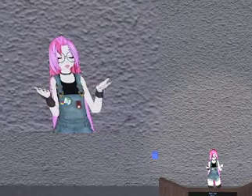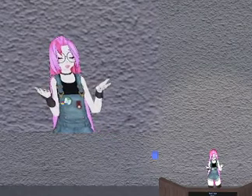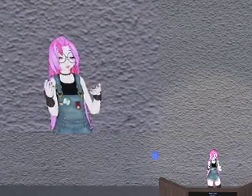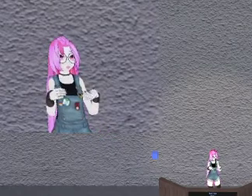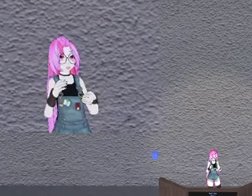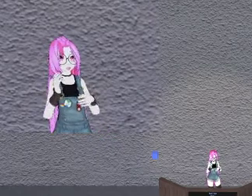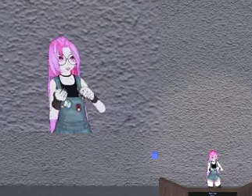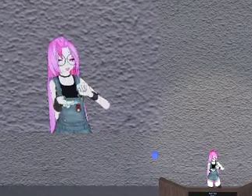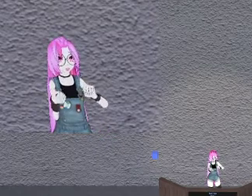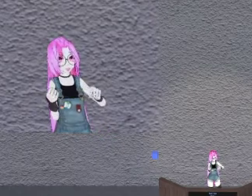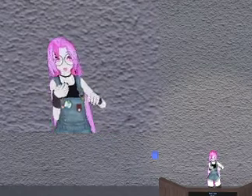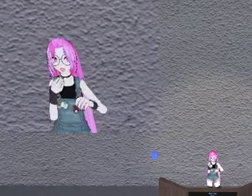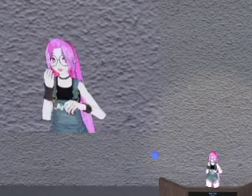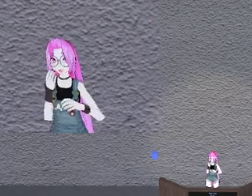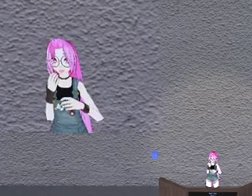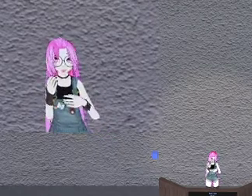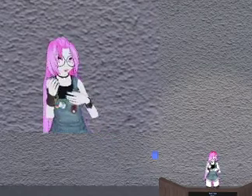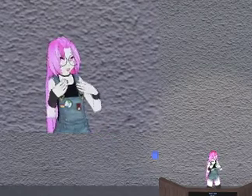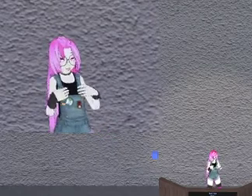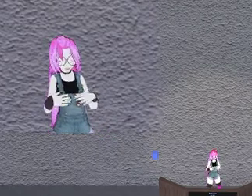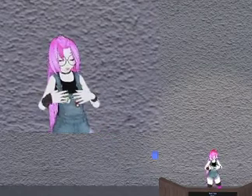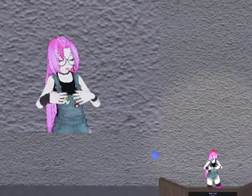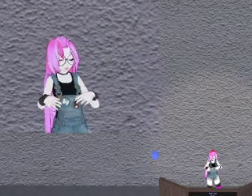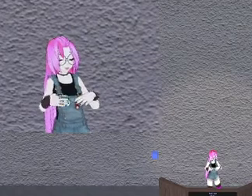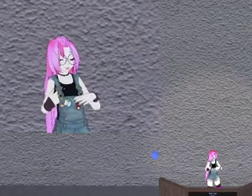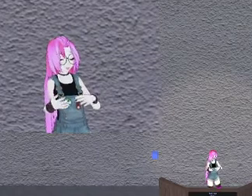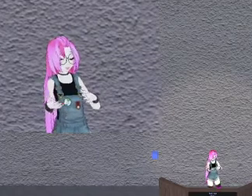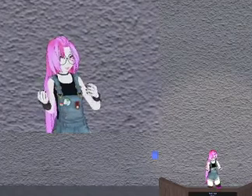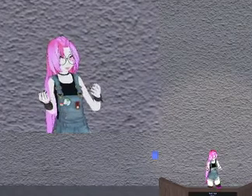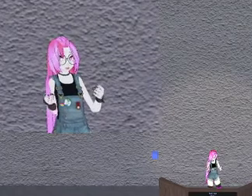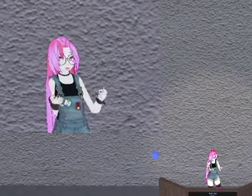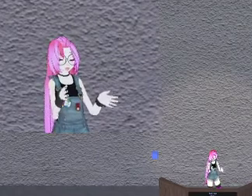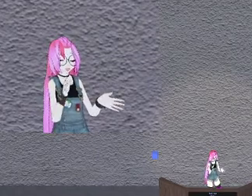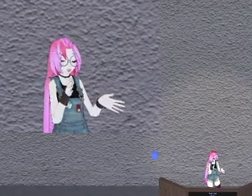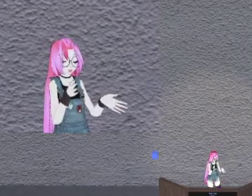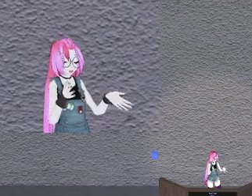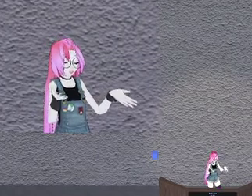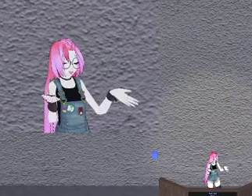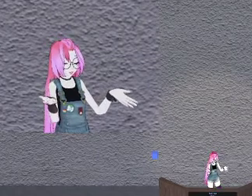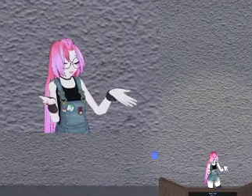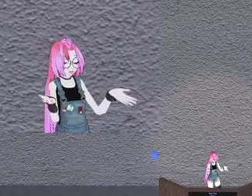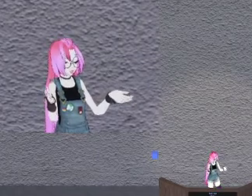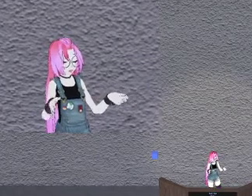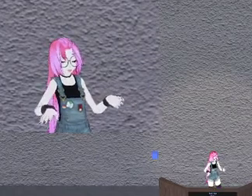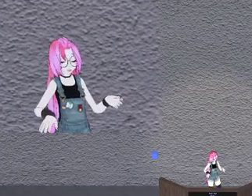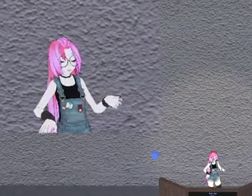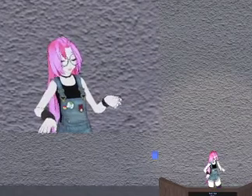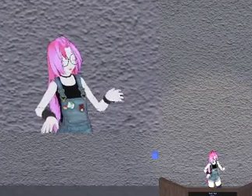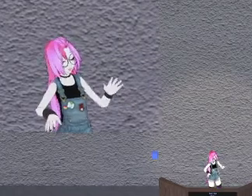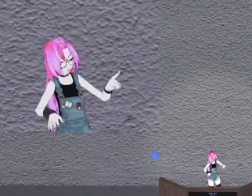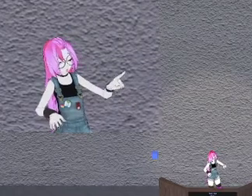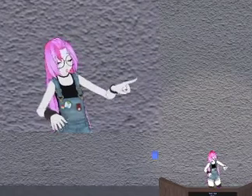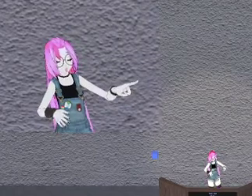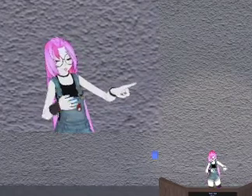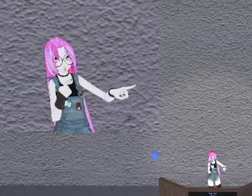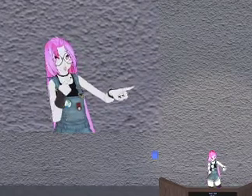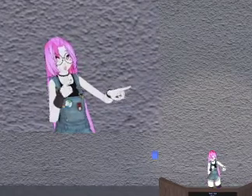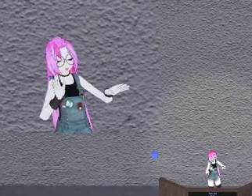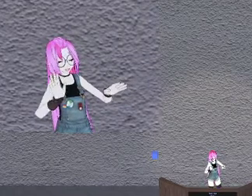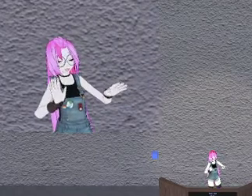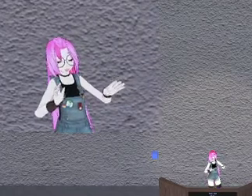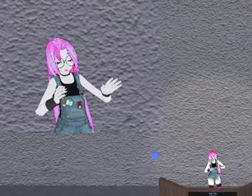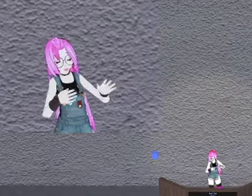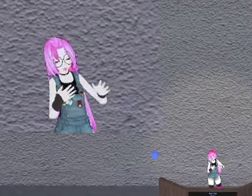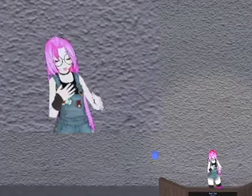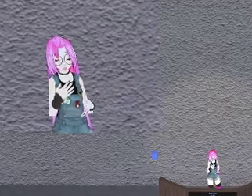really messy and they eat a lot and they get all their clothes gross because maybe their mom called them that when they were younger. But if you were to say